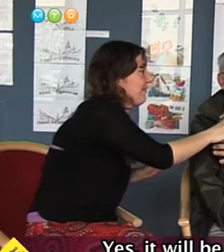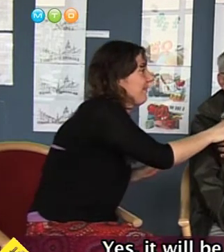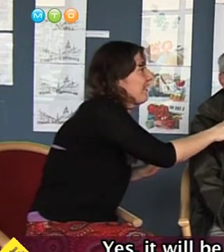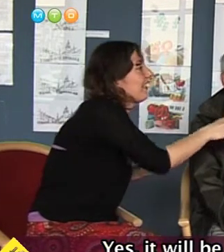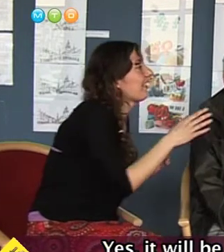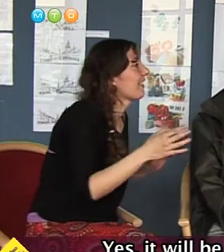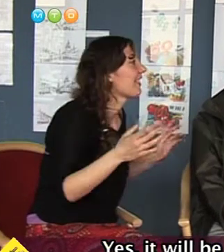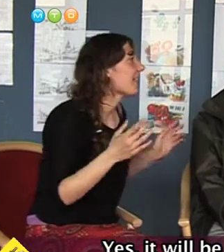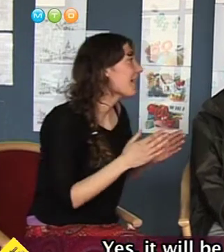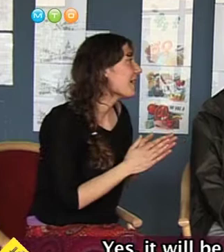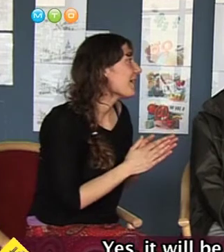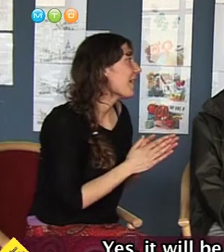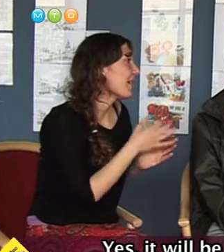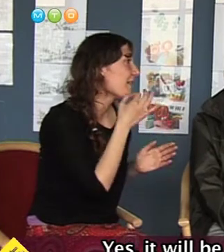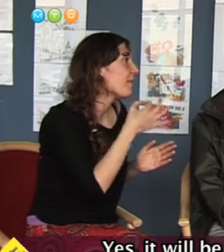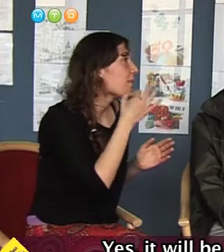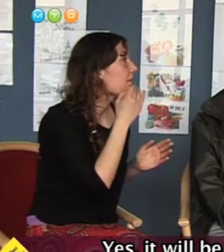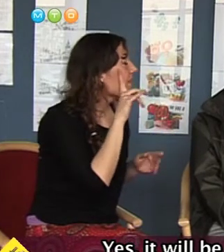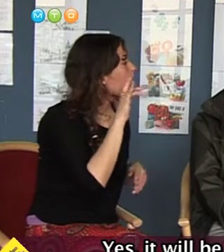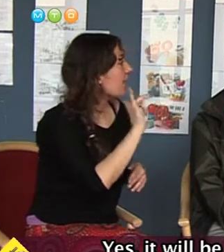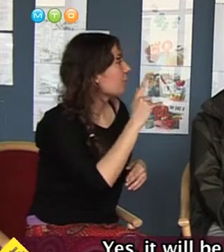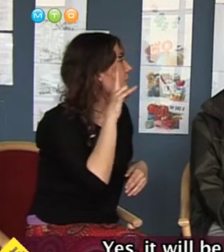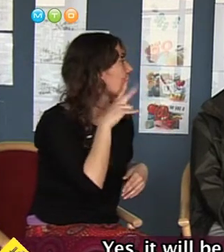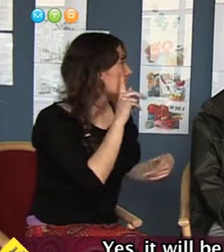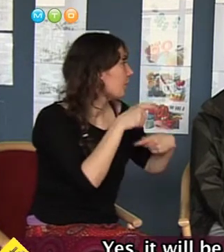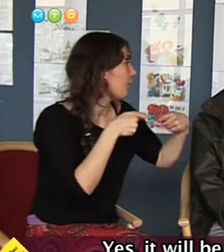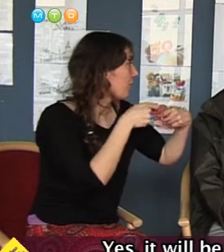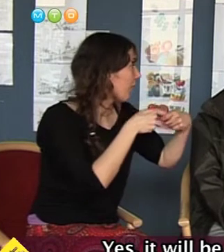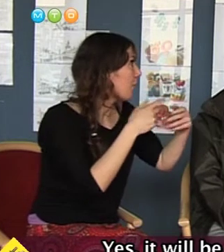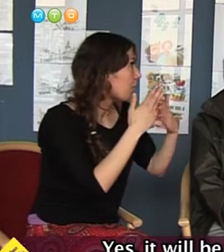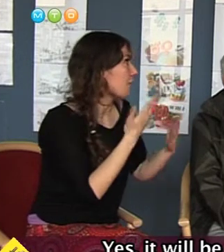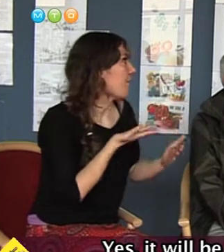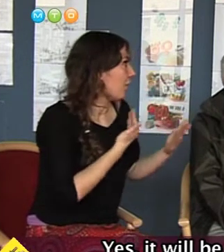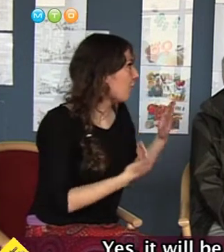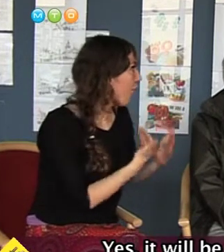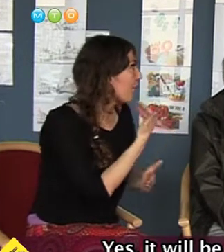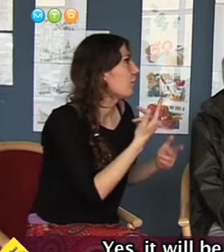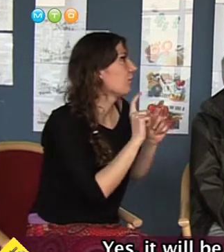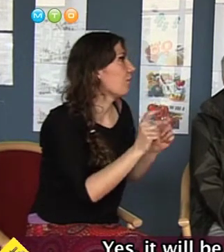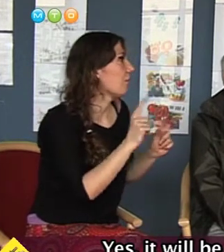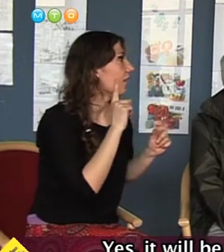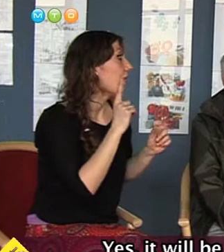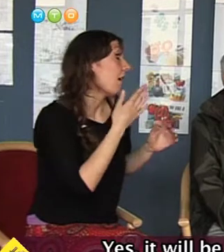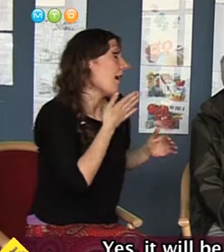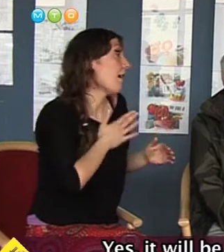It would be kind of new for me because I don't normally work with other people, deaf or not deaf.